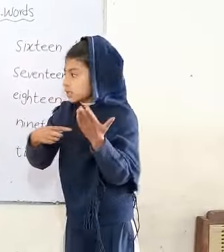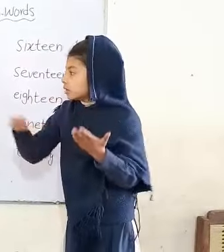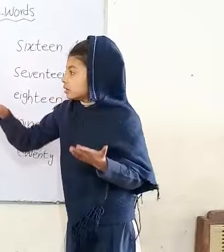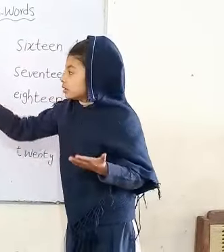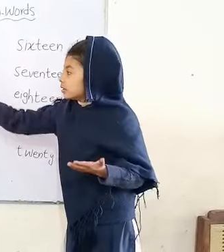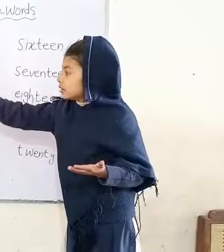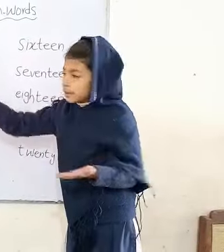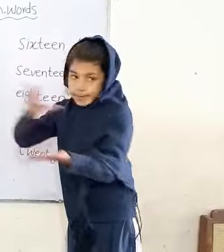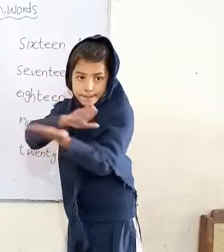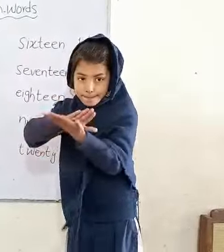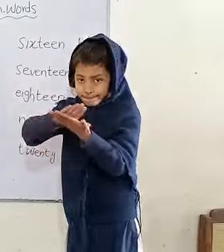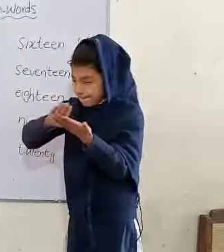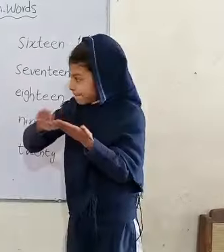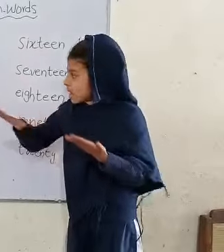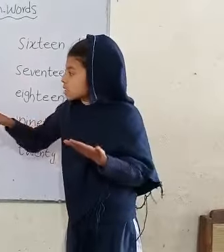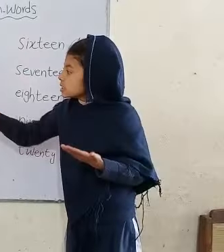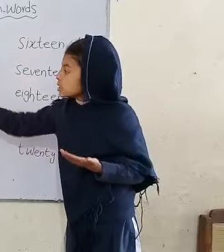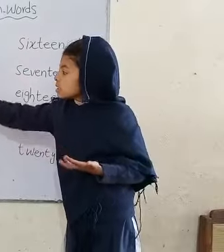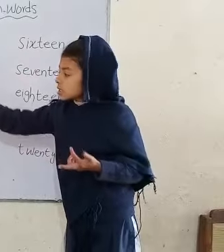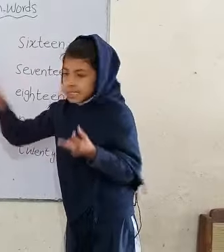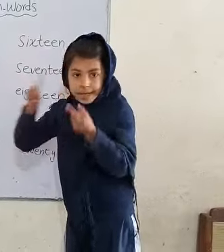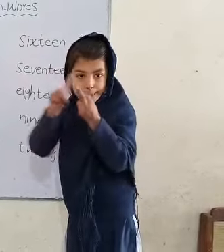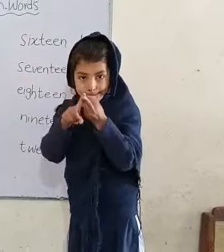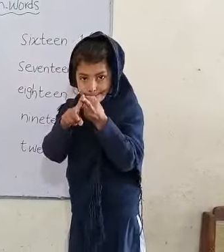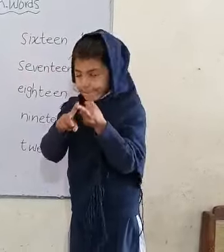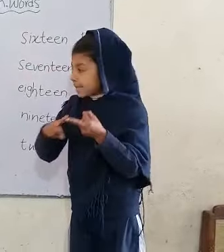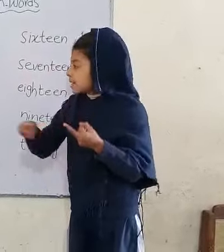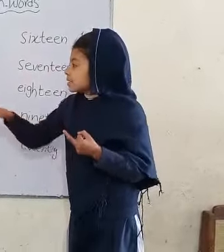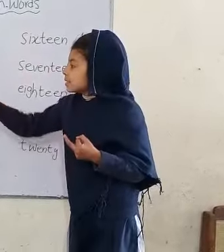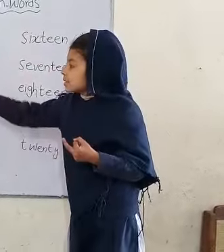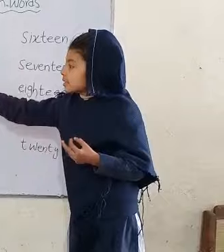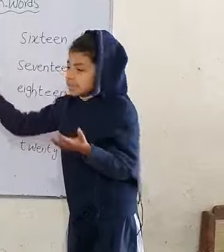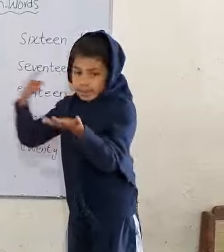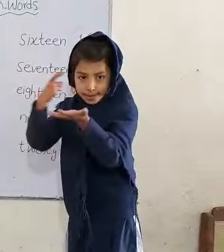T H I R